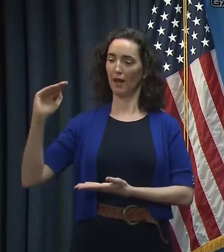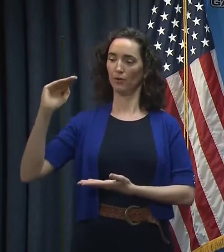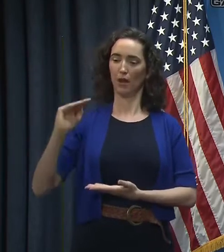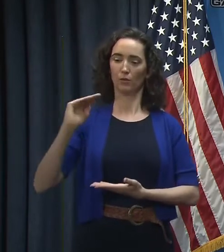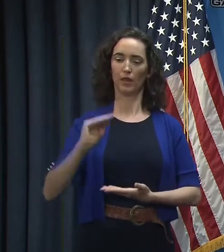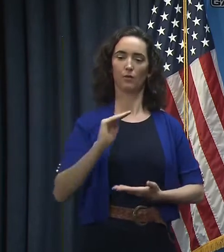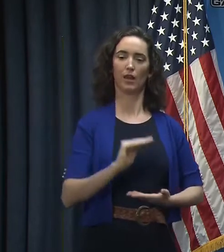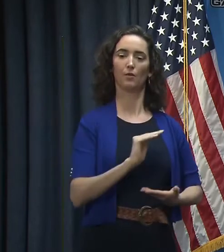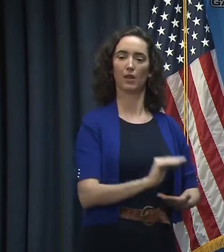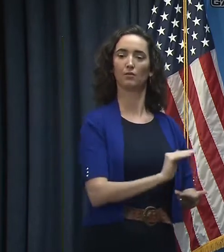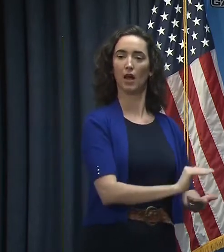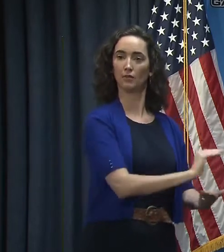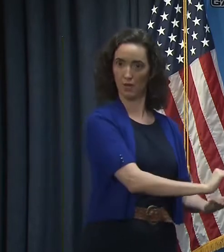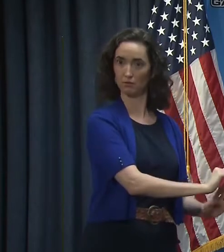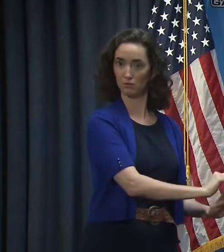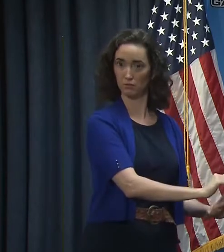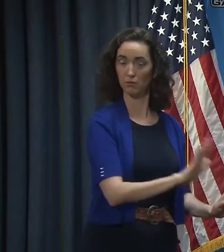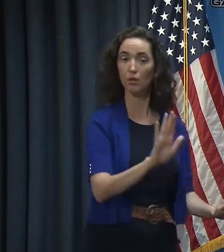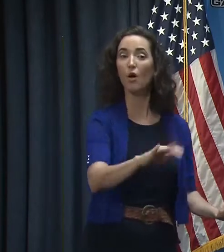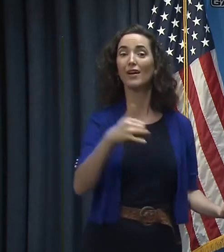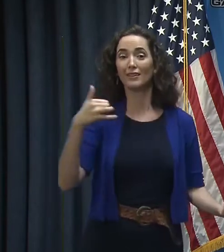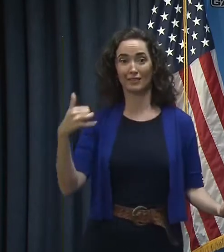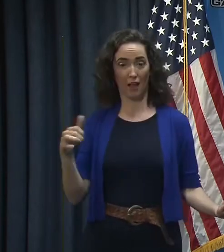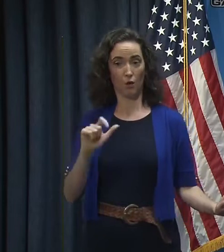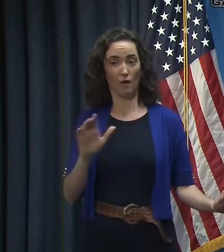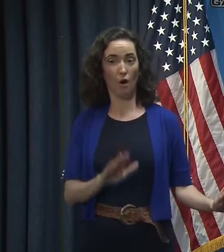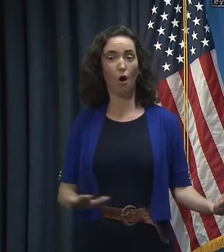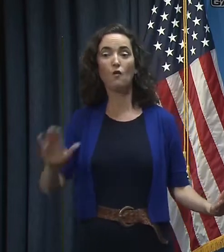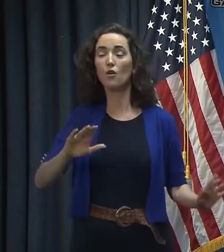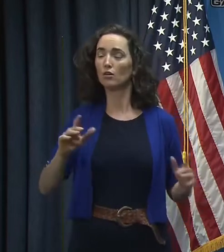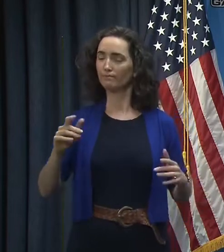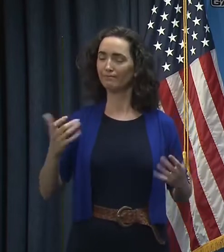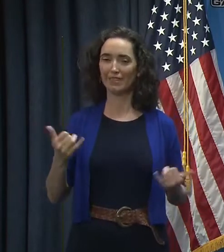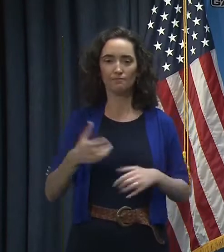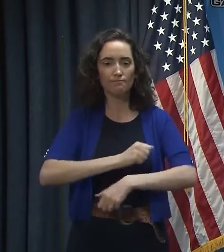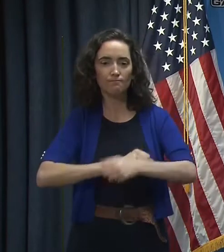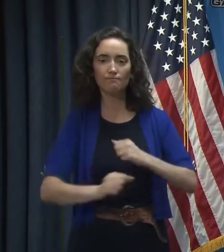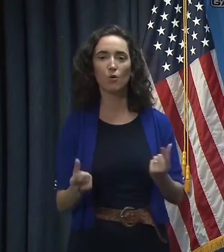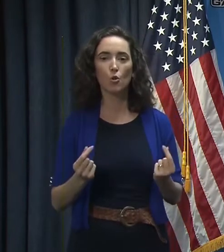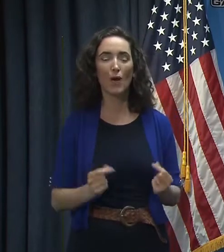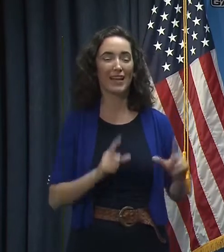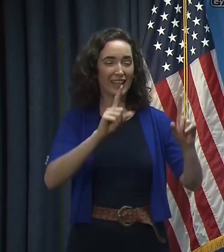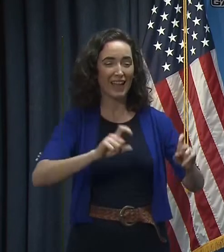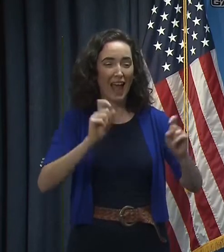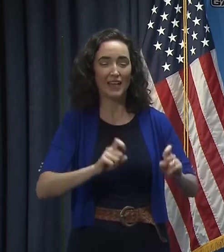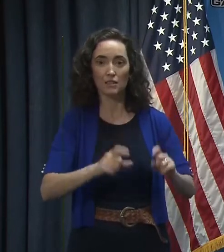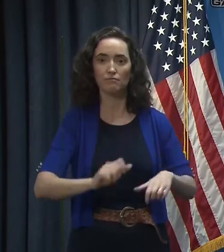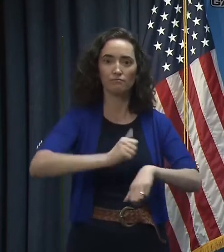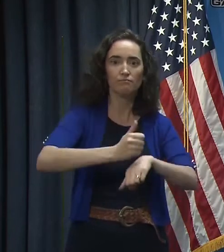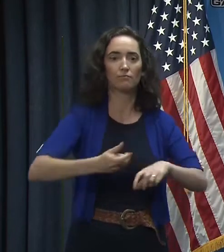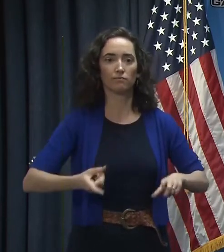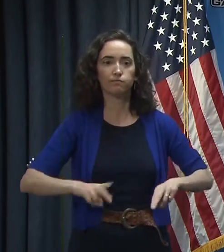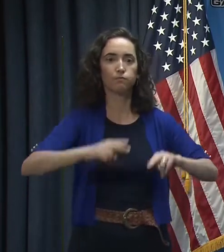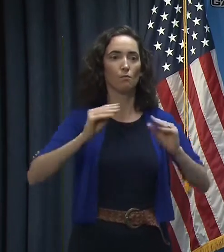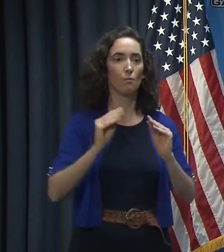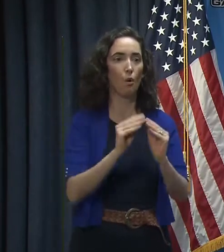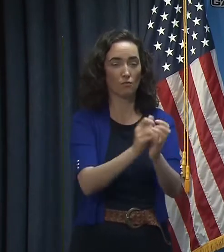to ramp up testing and contact tracing capacity across the state. Unfortunately, it's not the